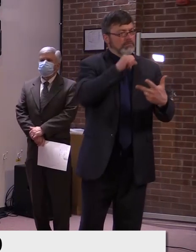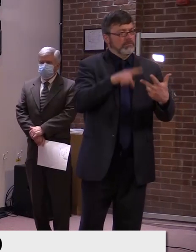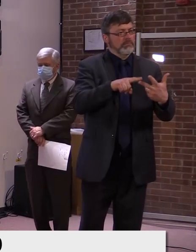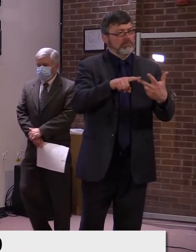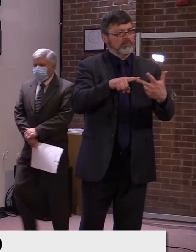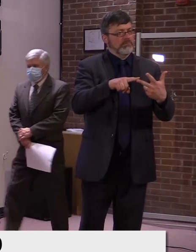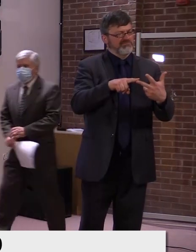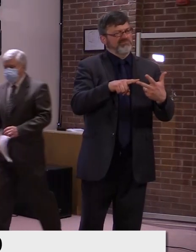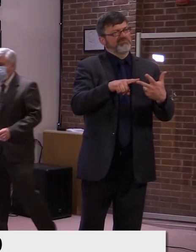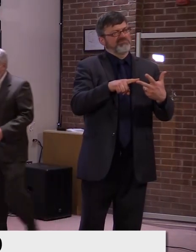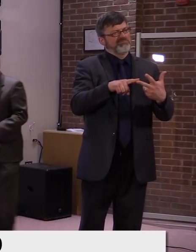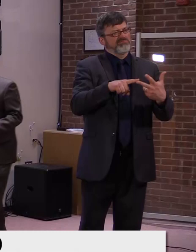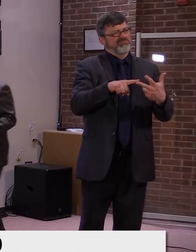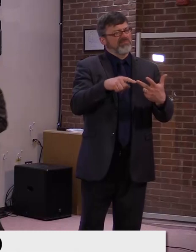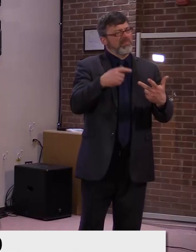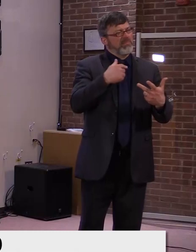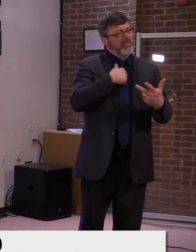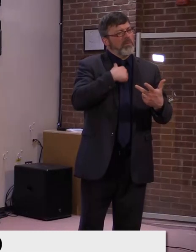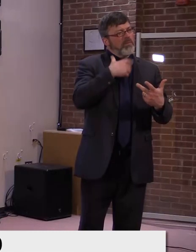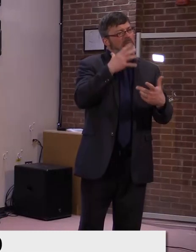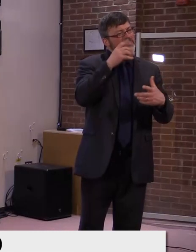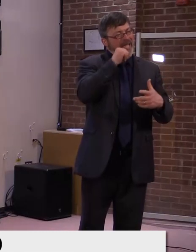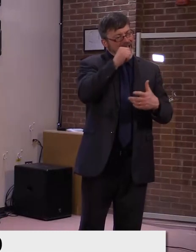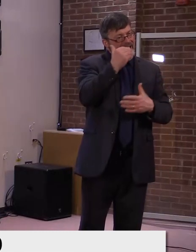but maybe Secretary Smith has.